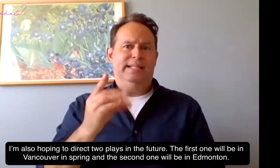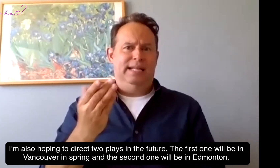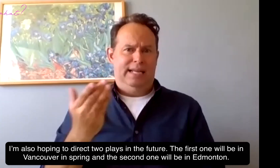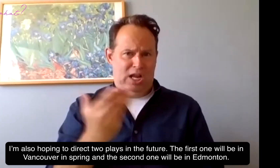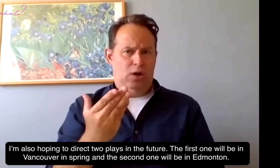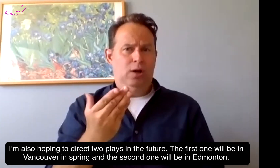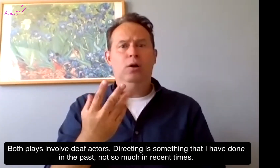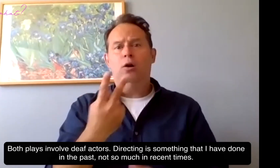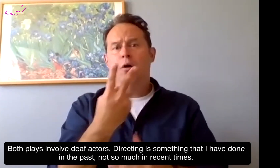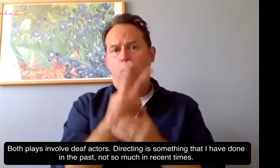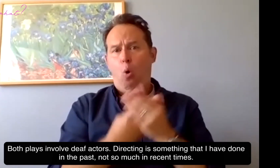in Edmonton.